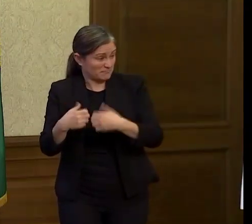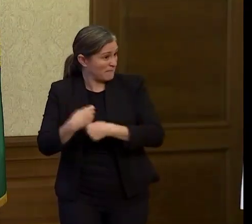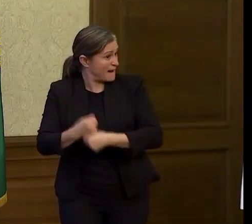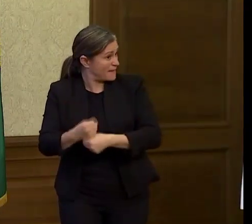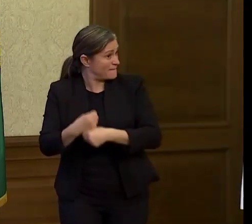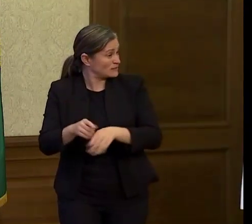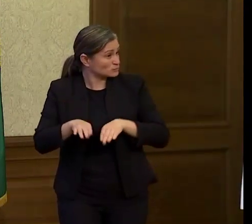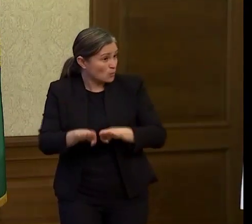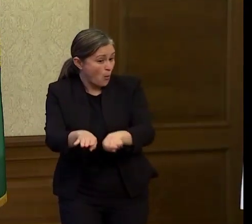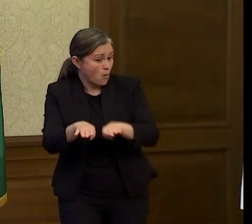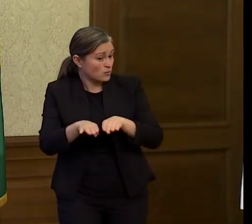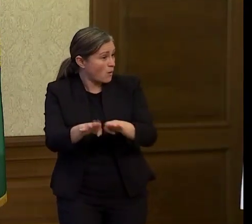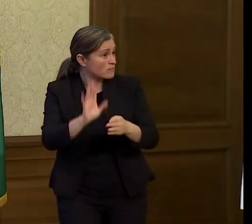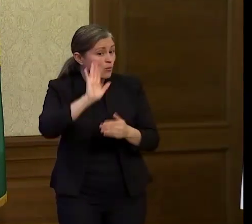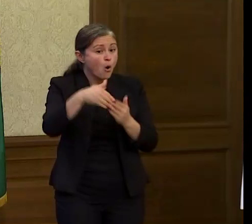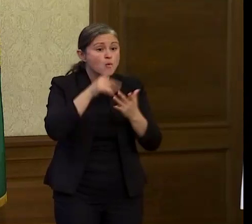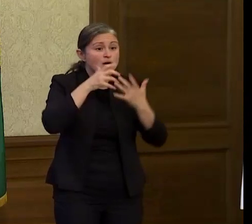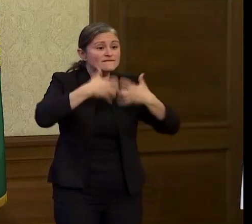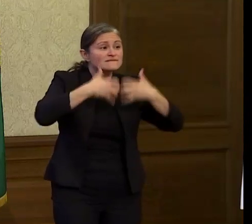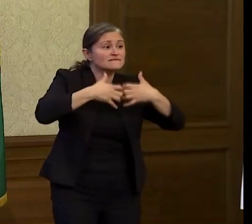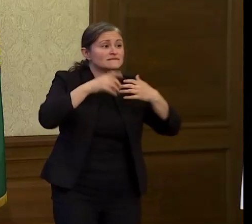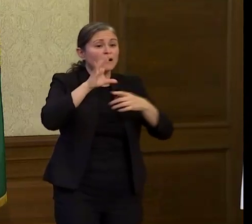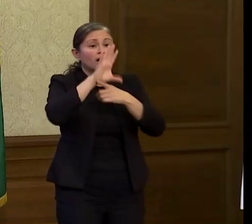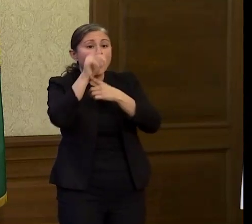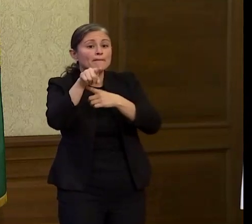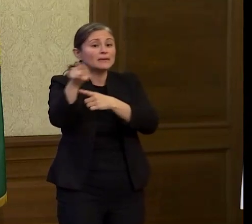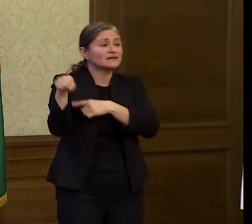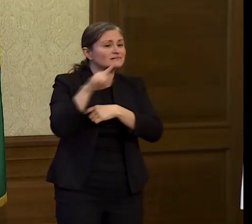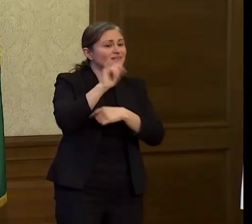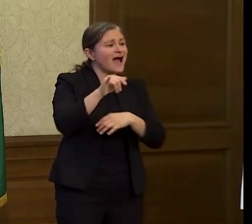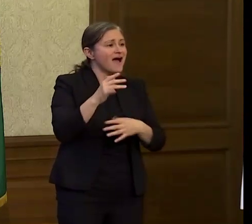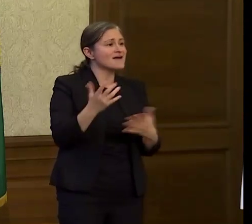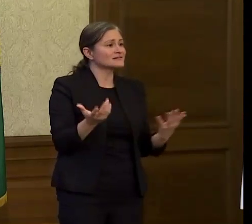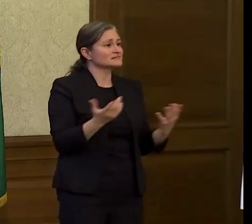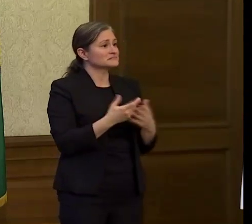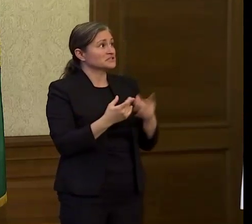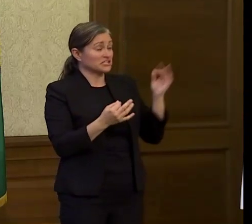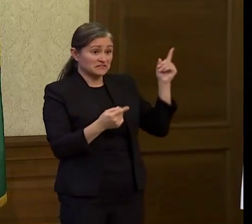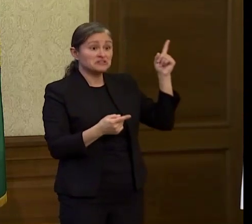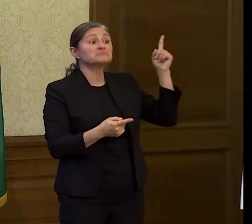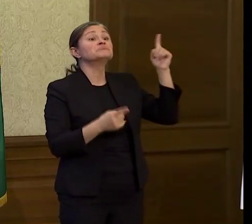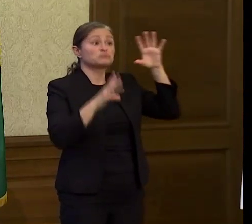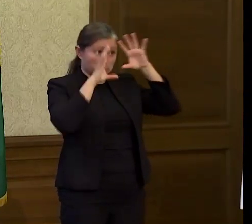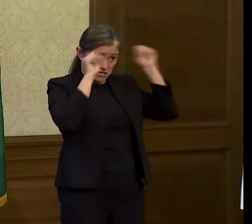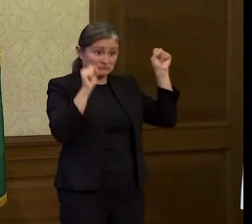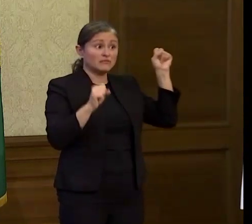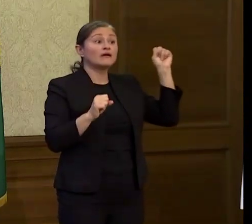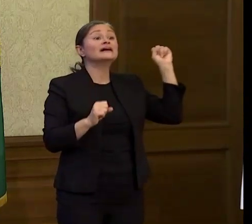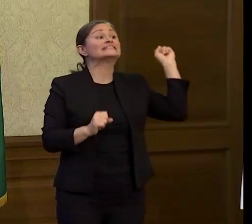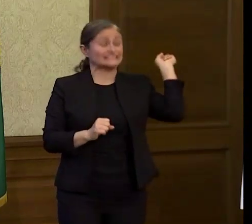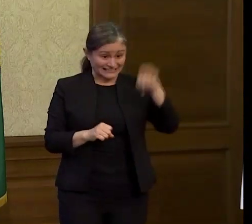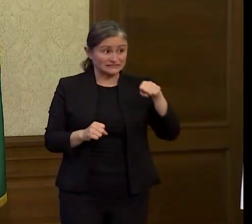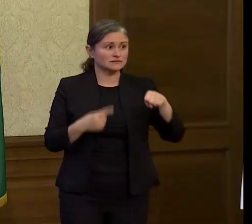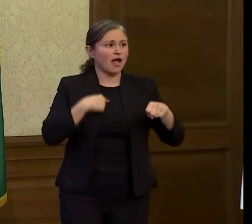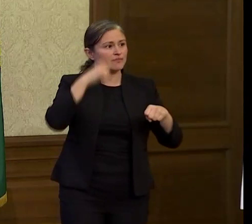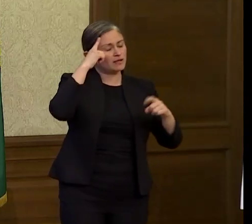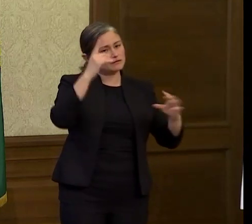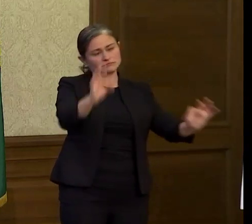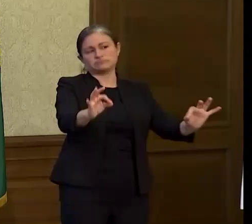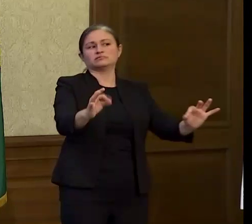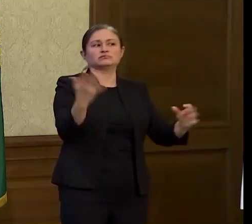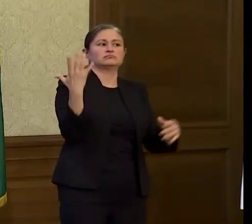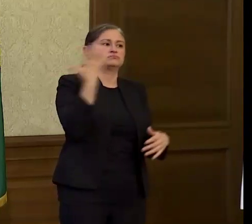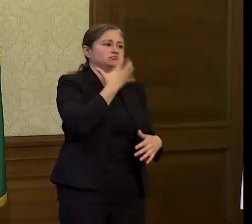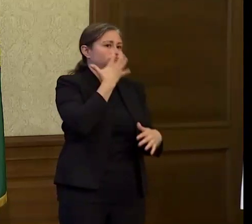States to make these masks. And if he will do that, I'm convinced we will have a huge surge of these masks. I hope that